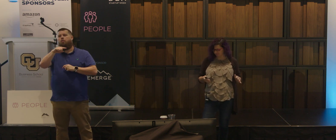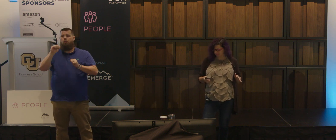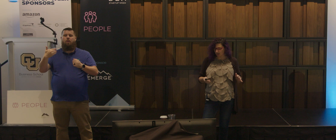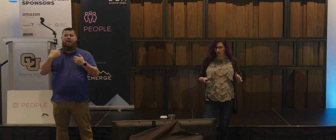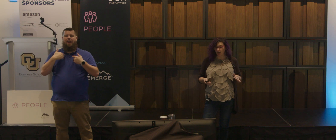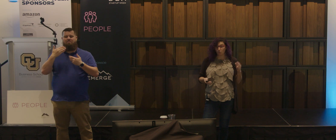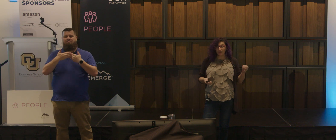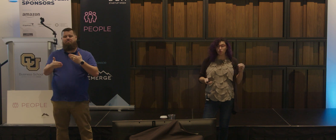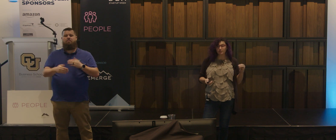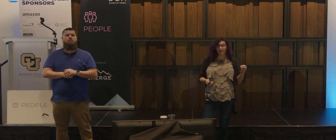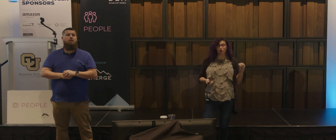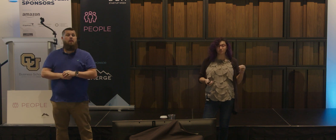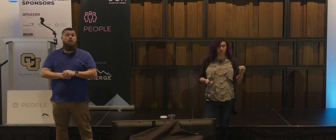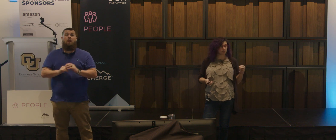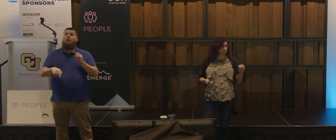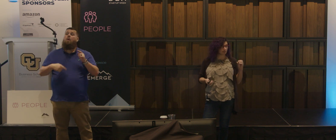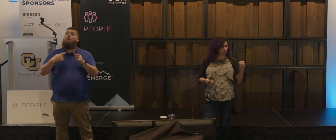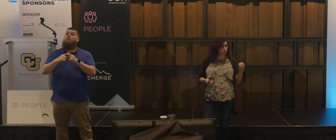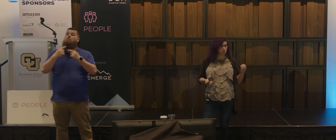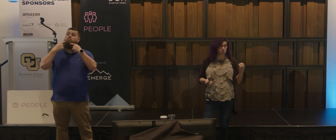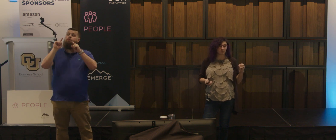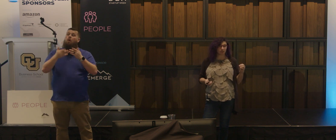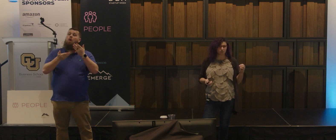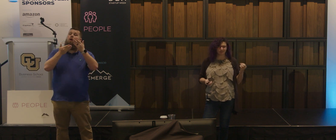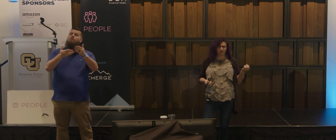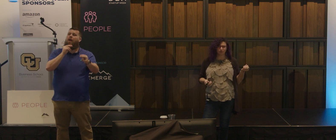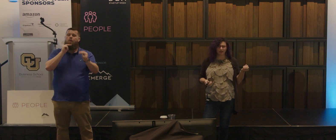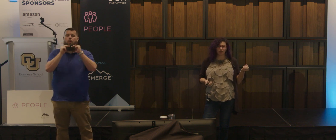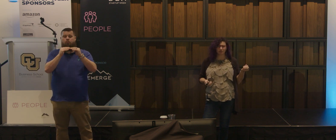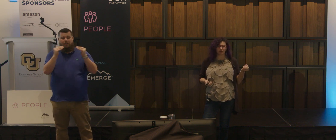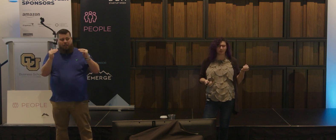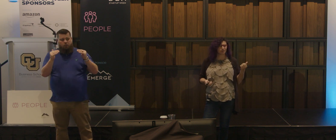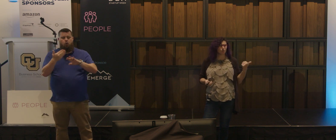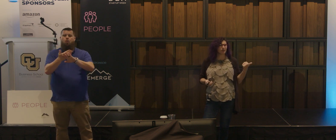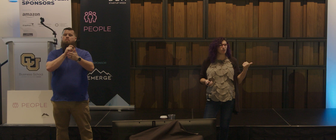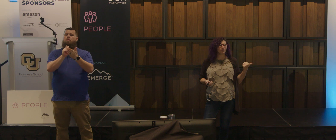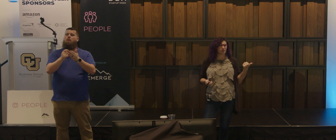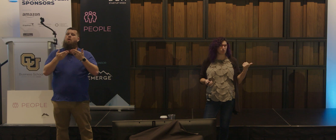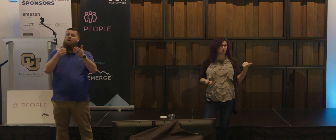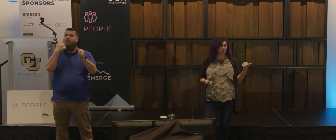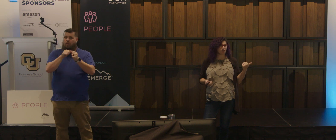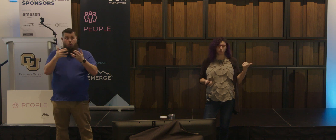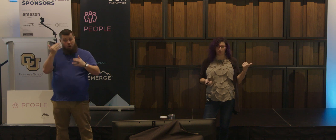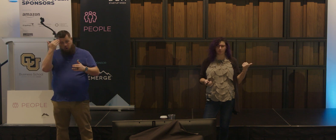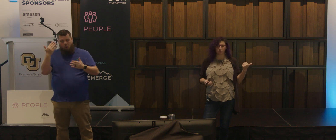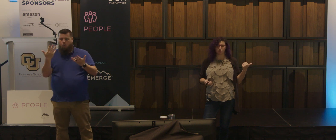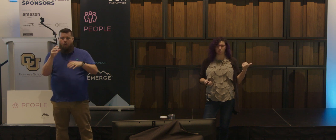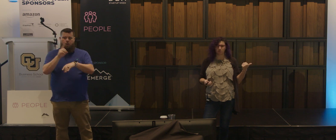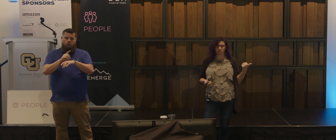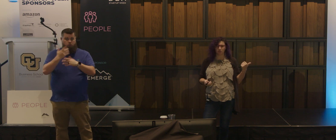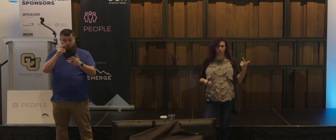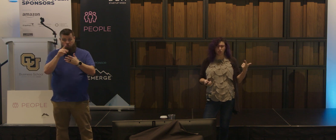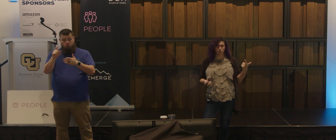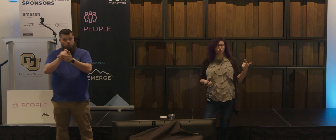have them. When you get to that offer and negotiation stage, pre-write your offer letter. You already know what the job duties are. You wrote them in the